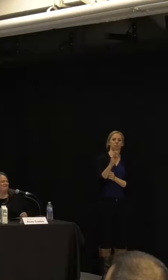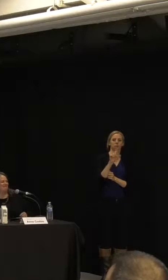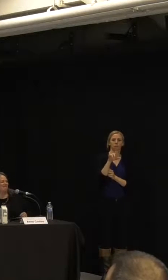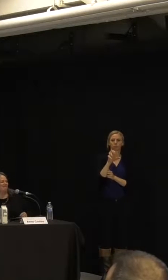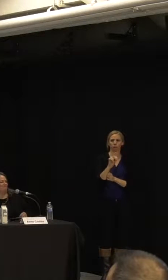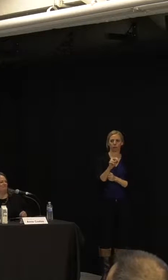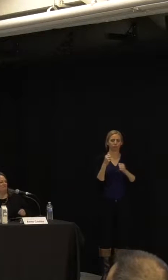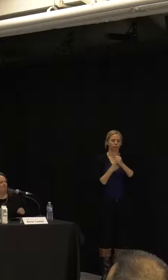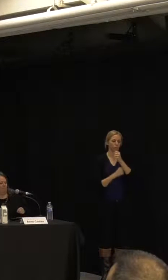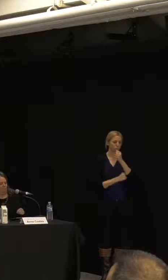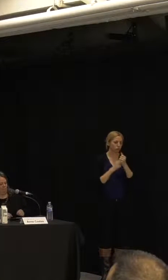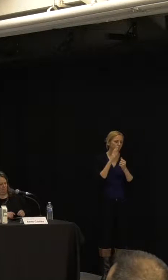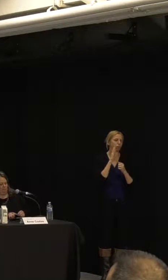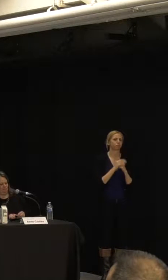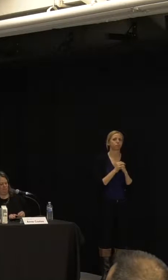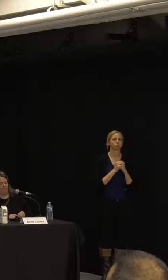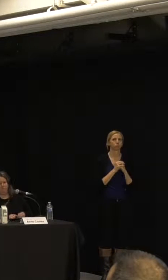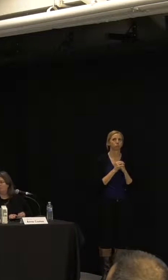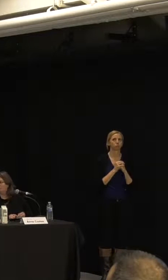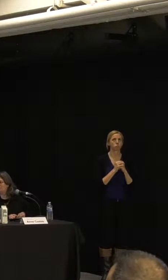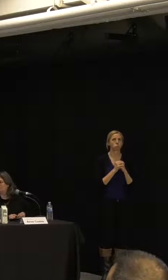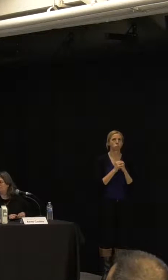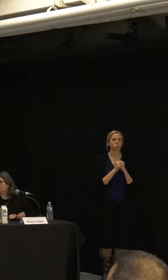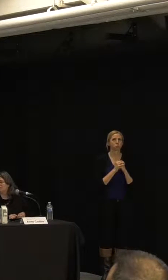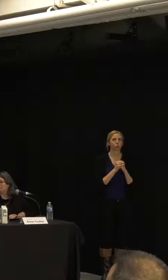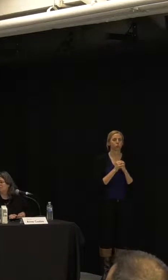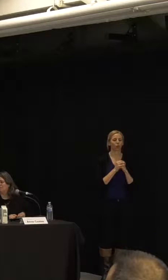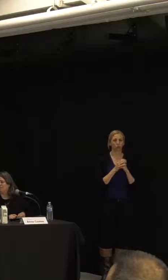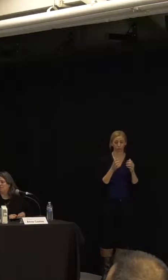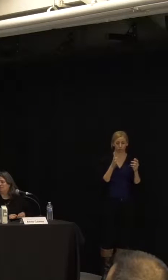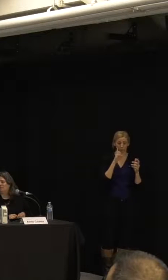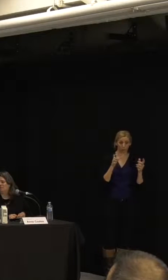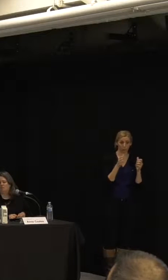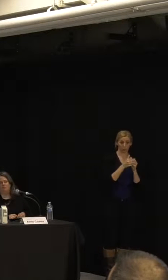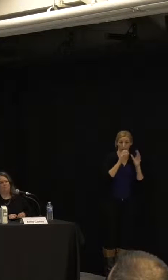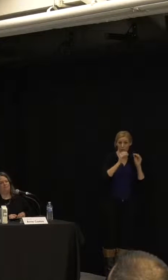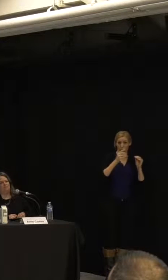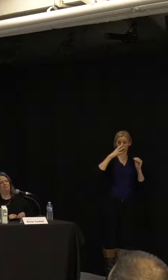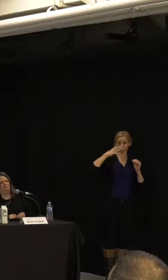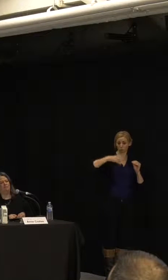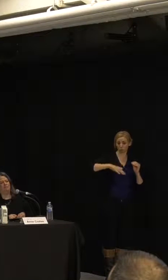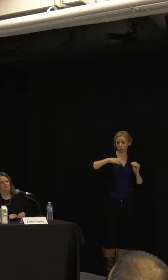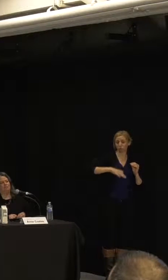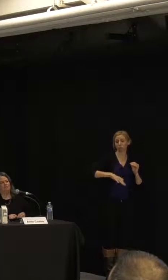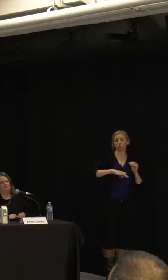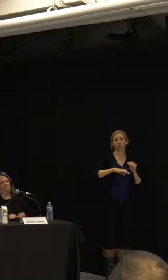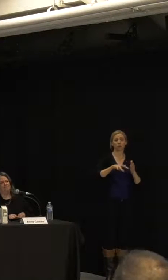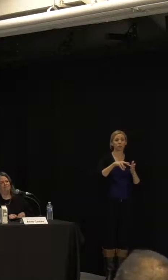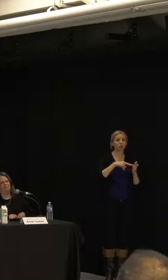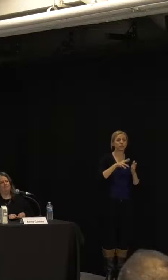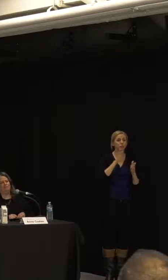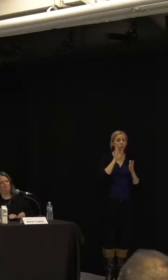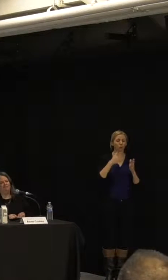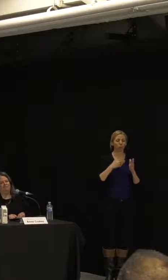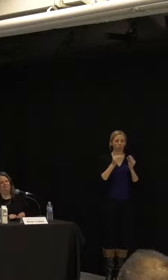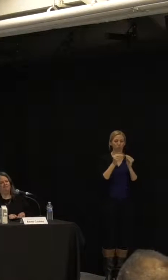the activity and economics of nonprofit dance and dives more deeply into demographics, race,